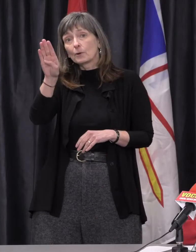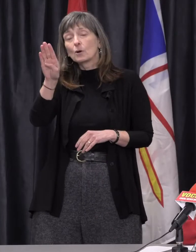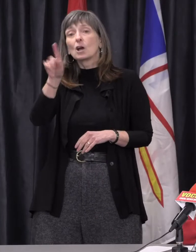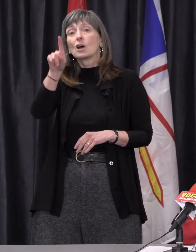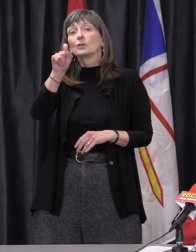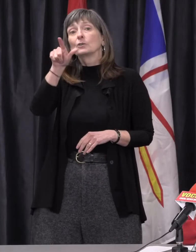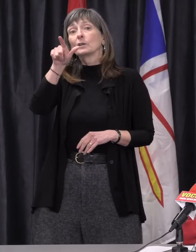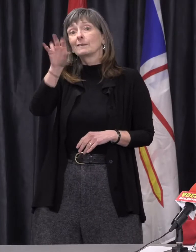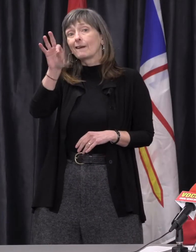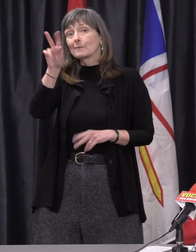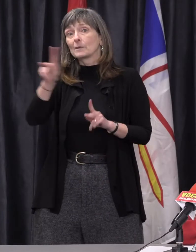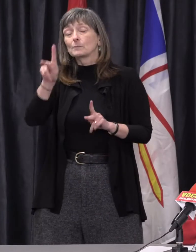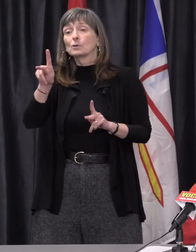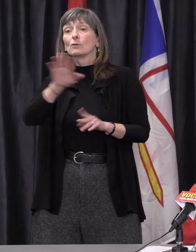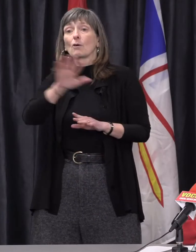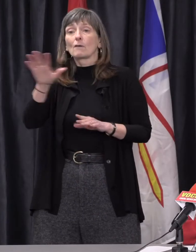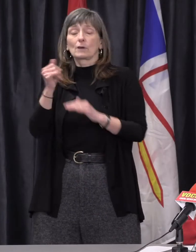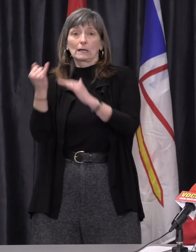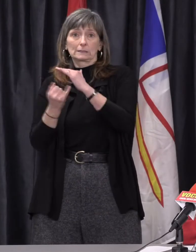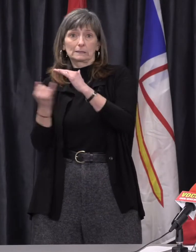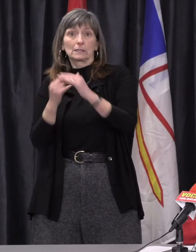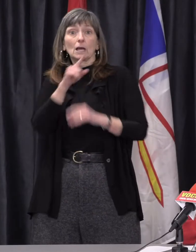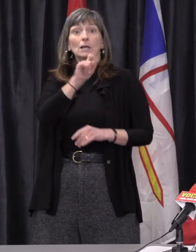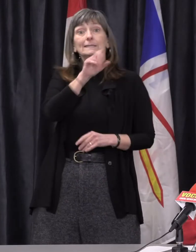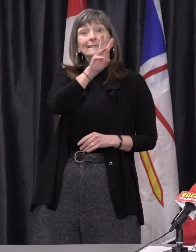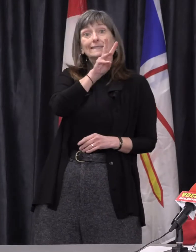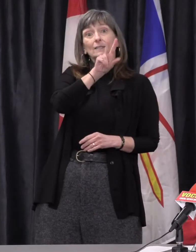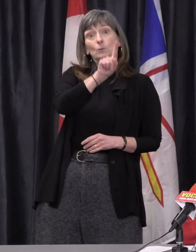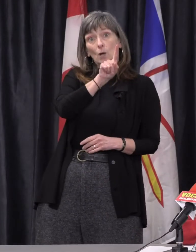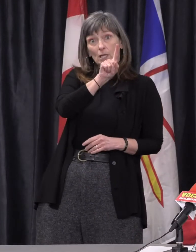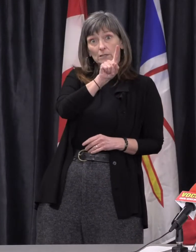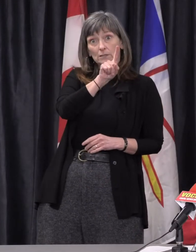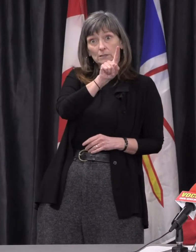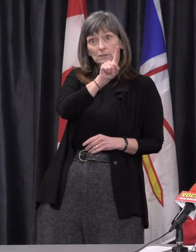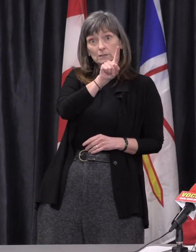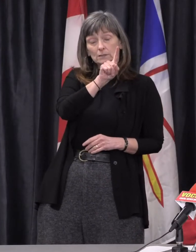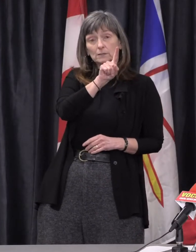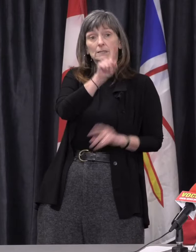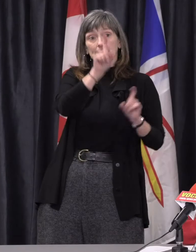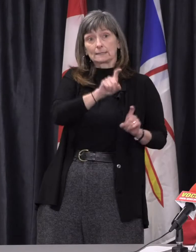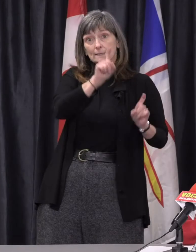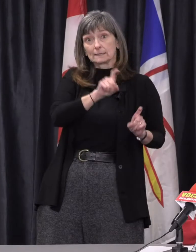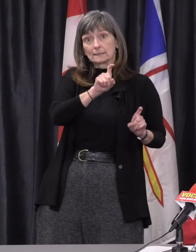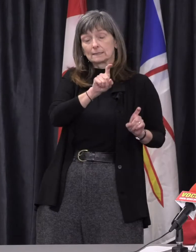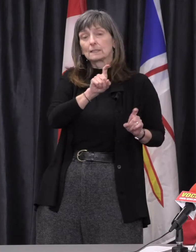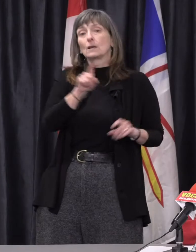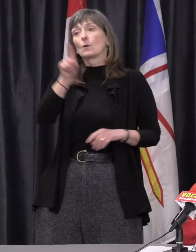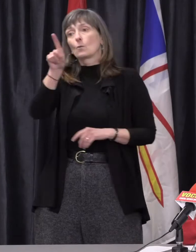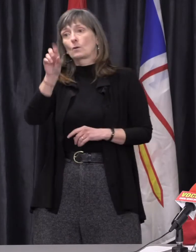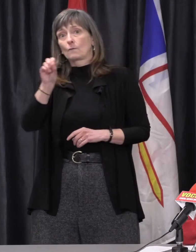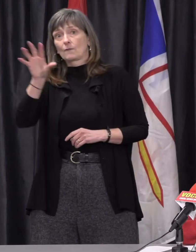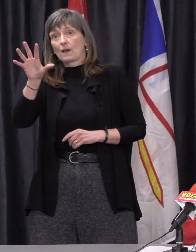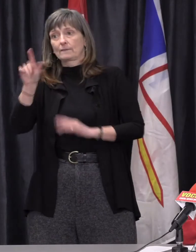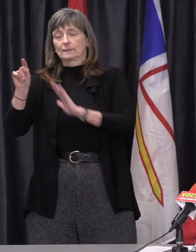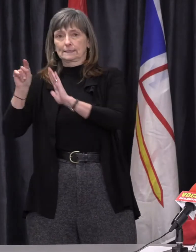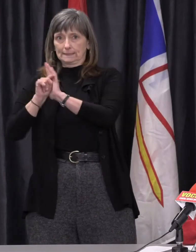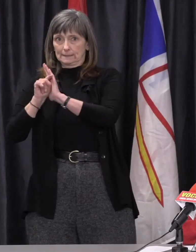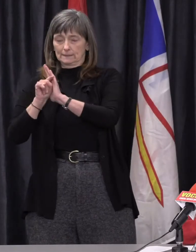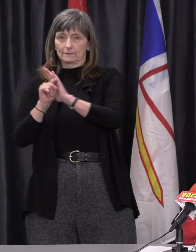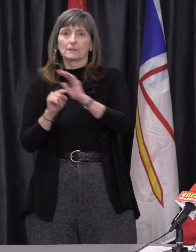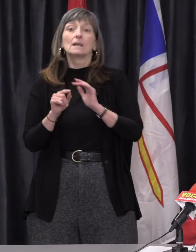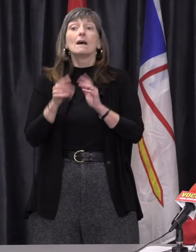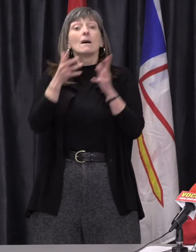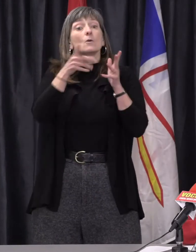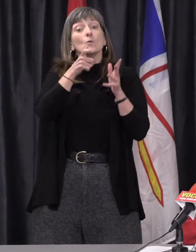tested 161 people, and of those, 105 are confirmed negative. We are awaiting the results of the remainder of the tests from the